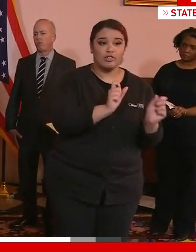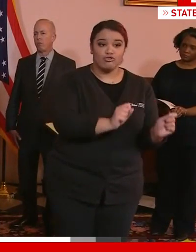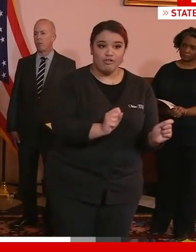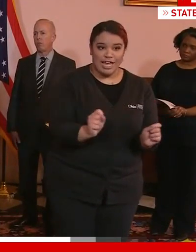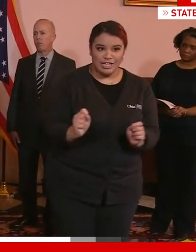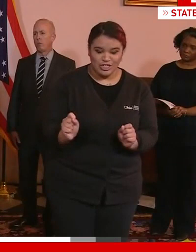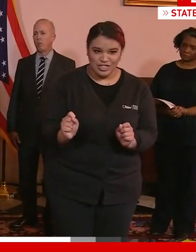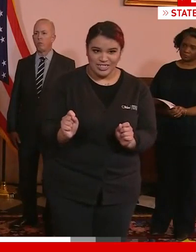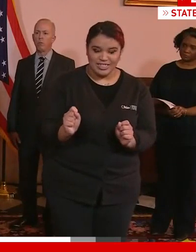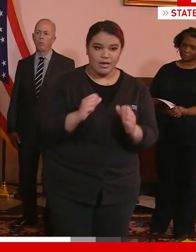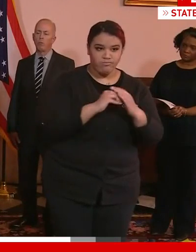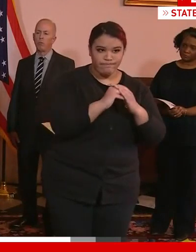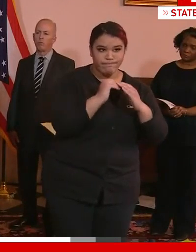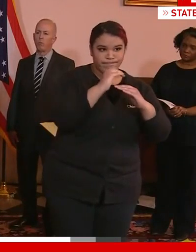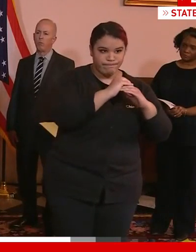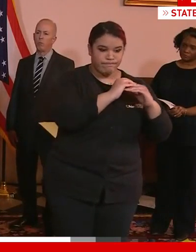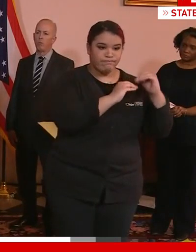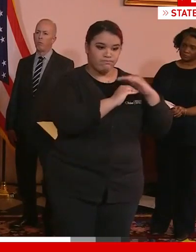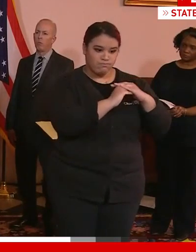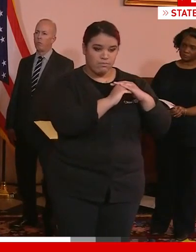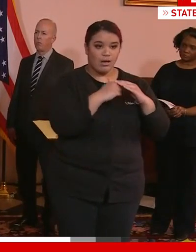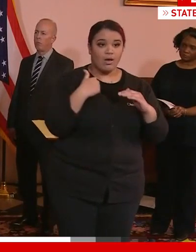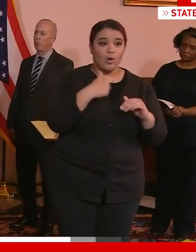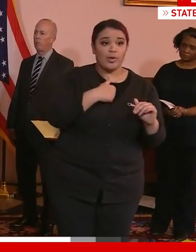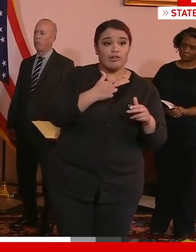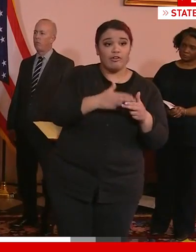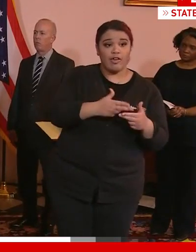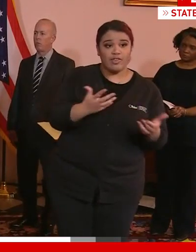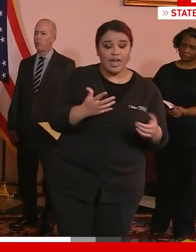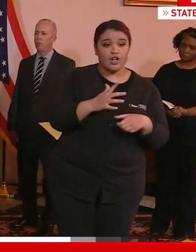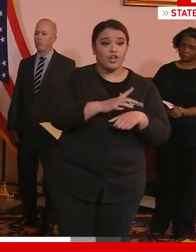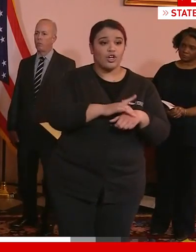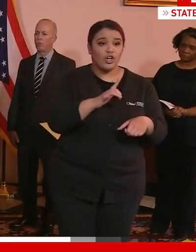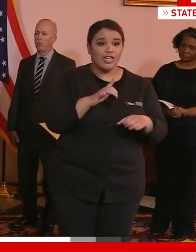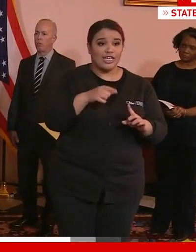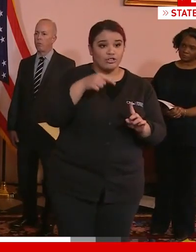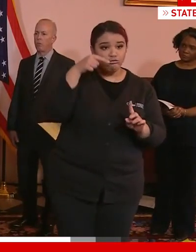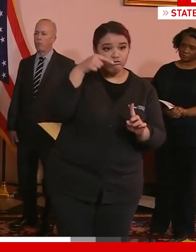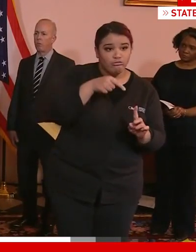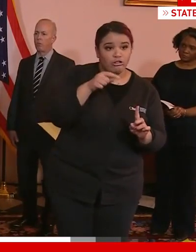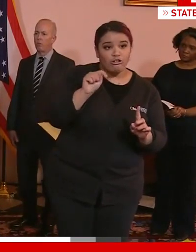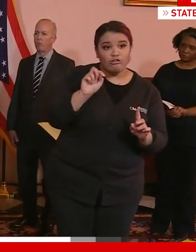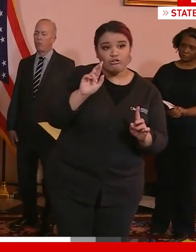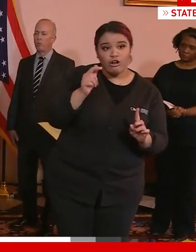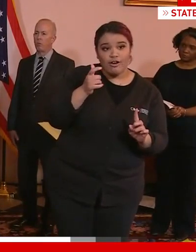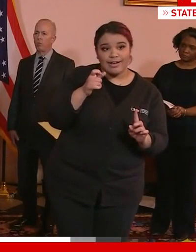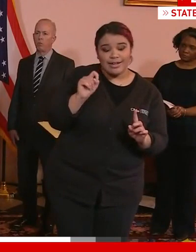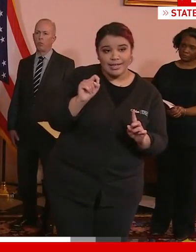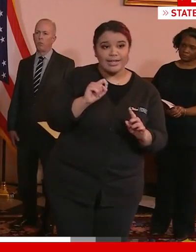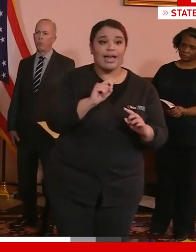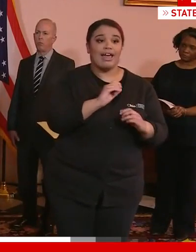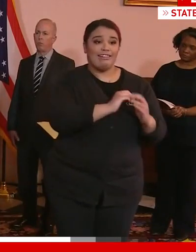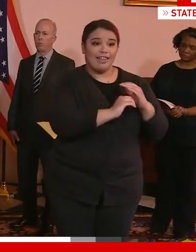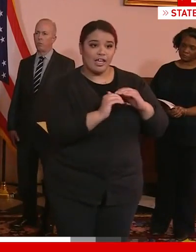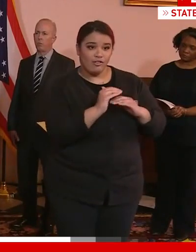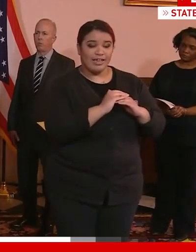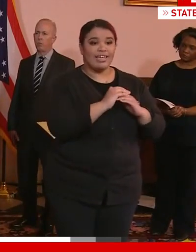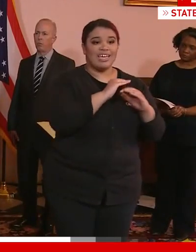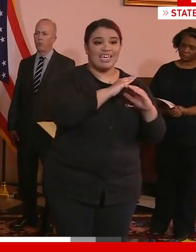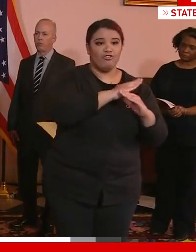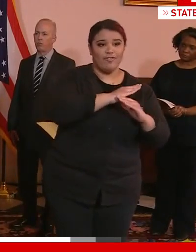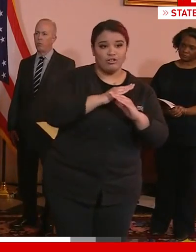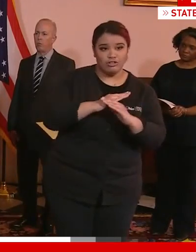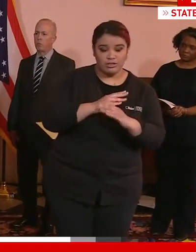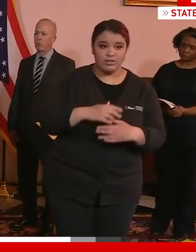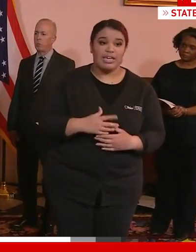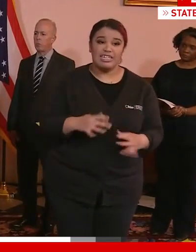call it early, targeted, layered interventions. And I want to talk to you why we have to do all of them. We have to do all of them